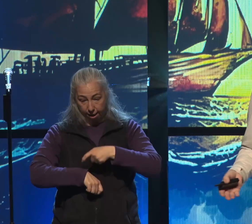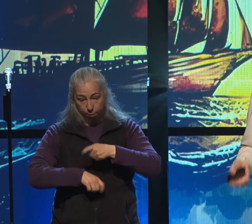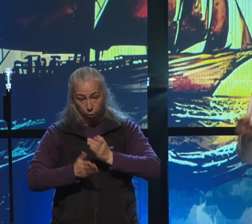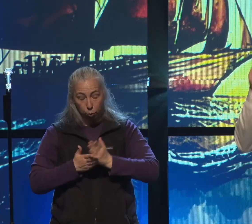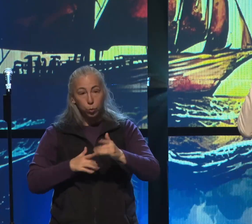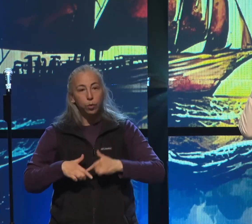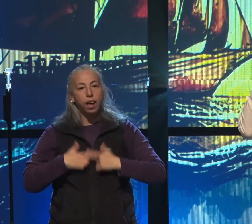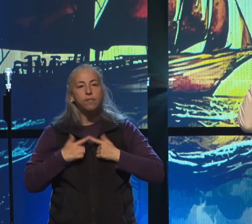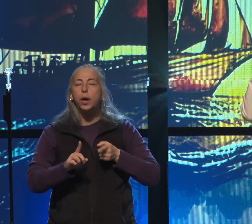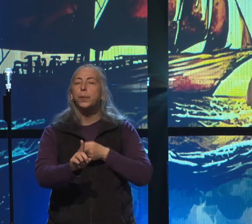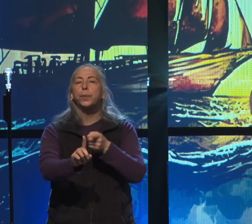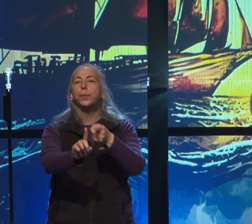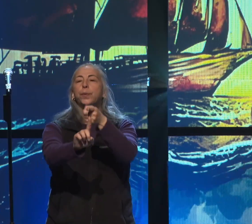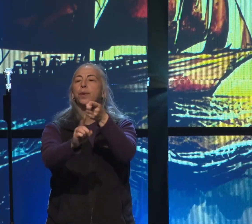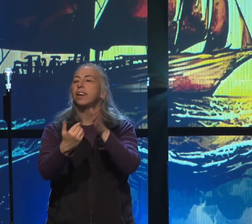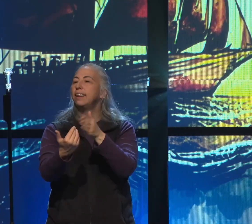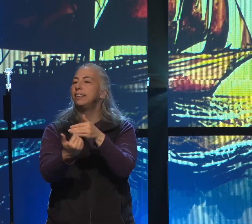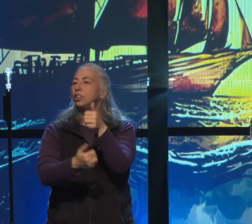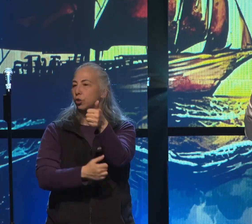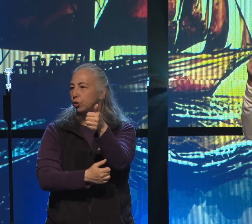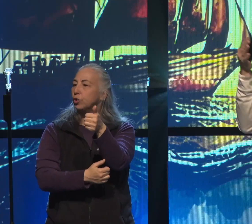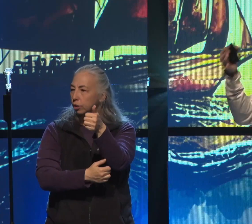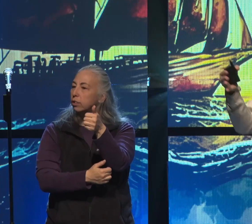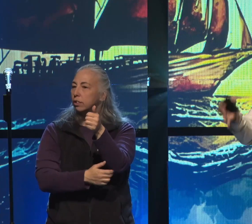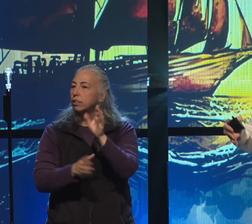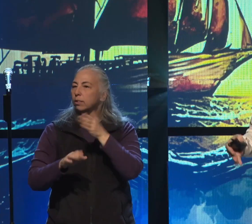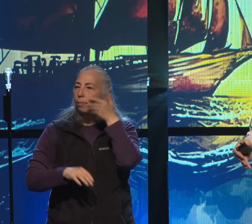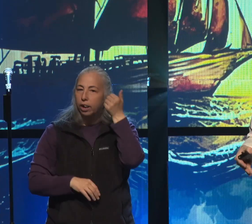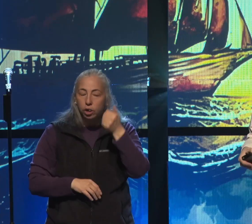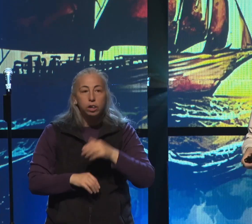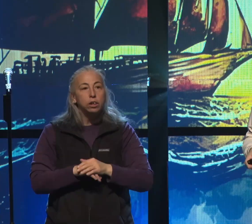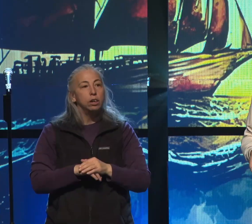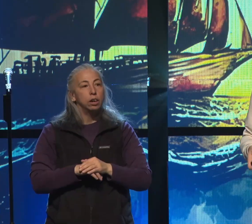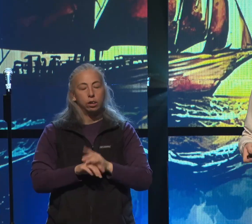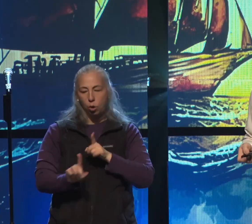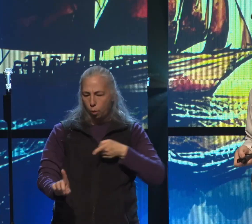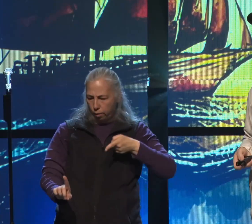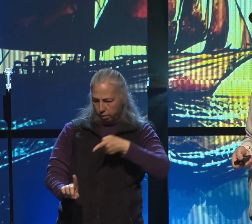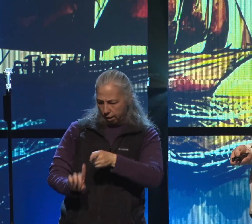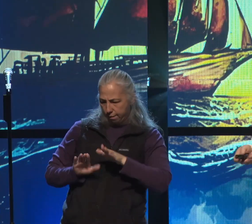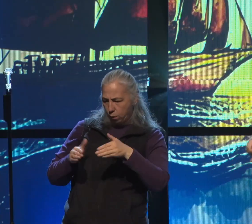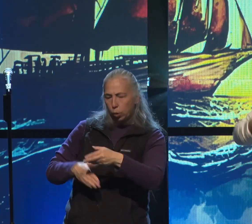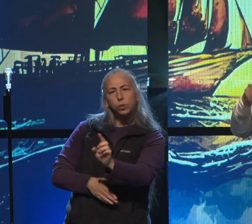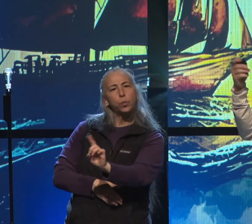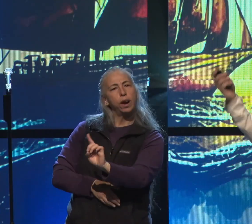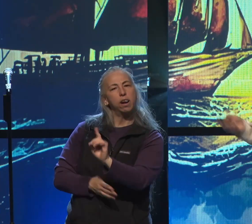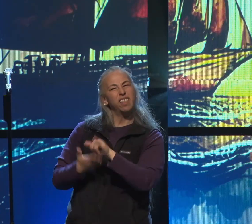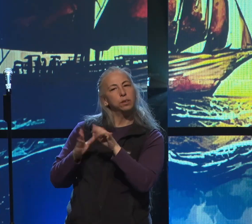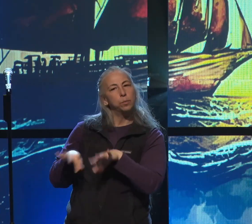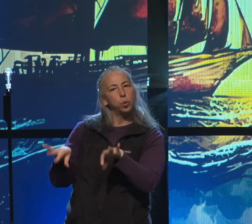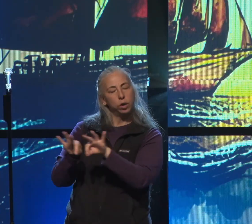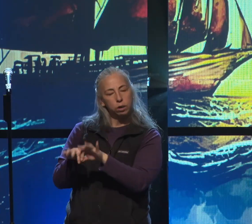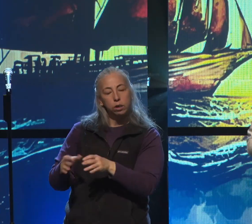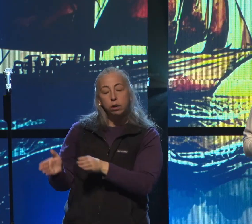navigate better, right? So what is our attention? Where is our focus, right? The second element